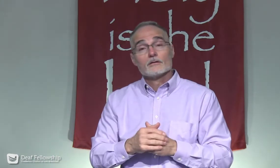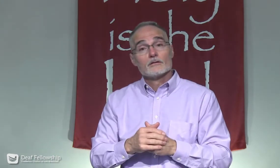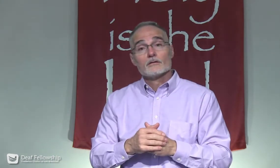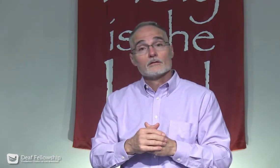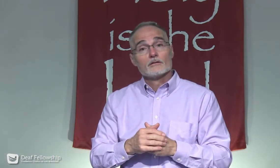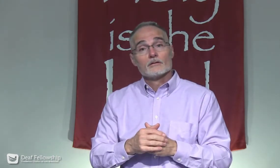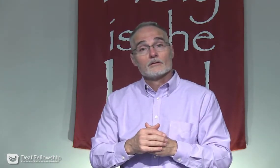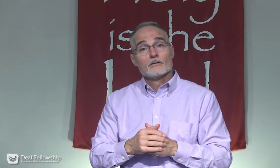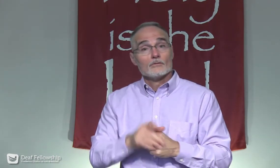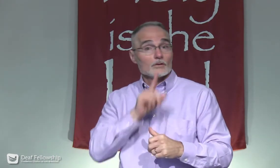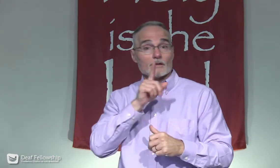Those are all great.